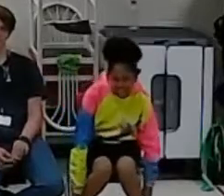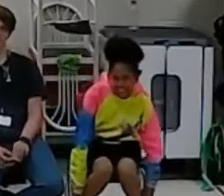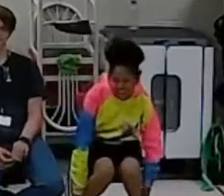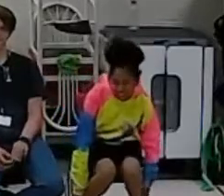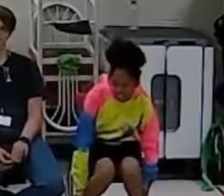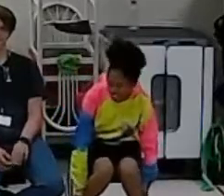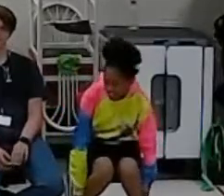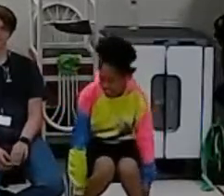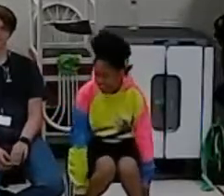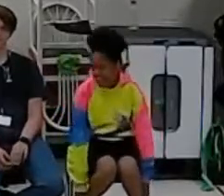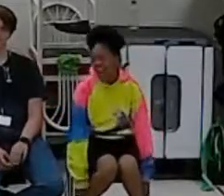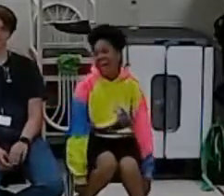Alright, 13 needs to be moved.